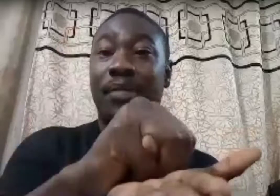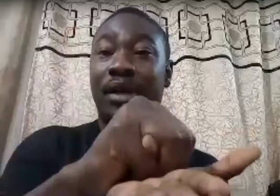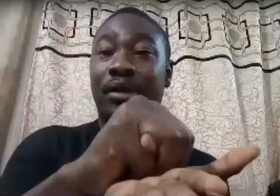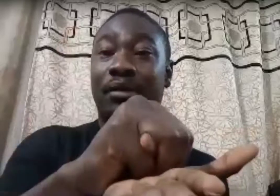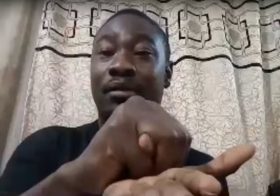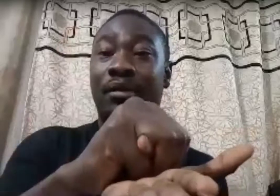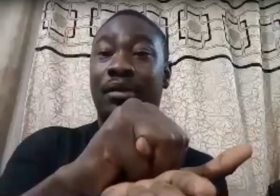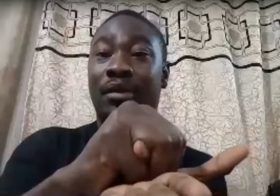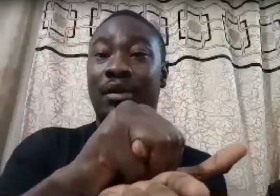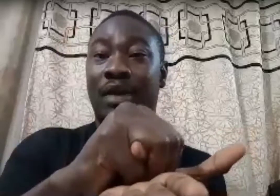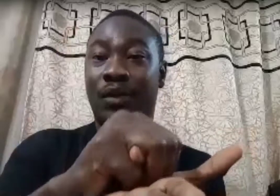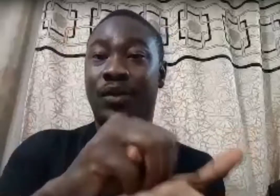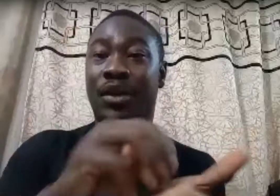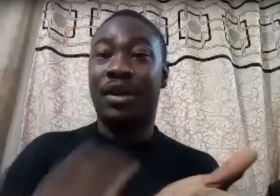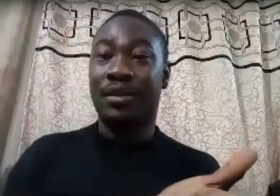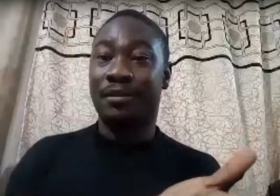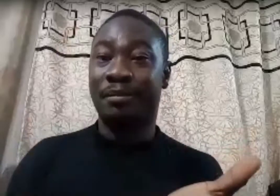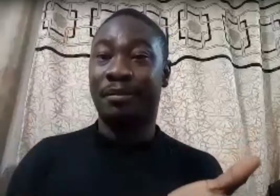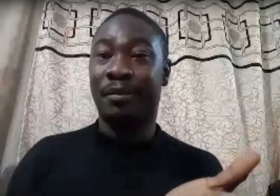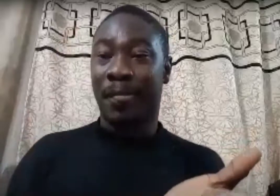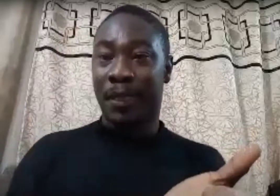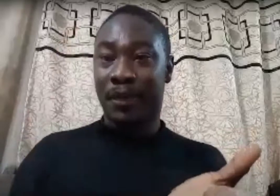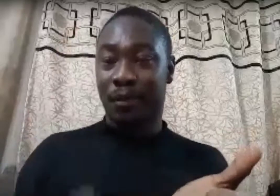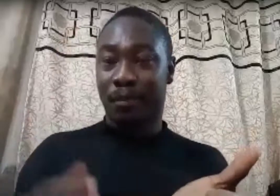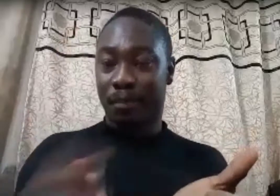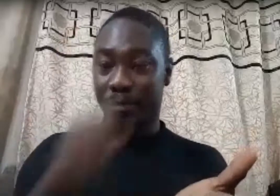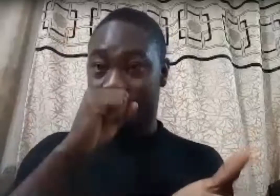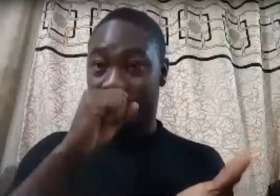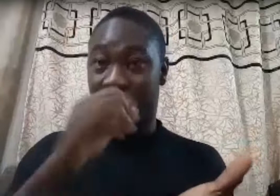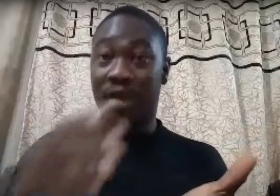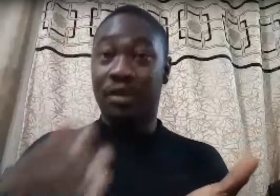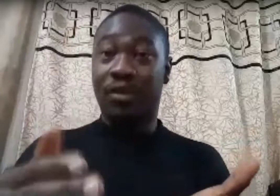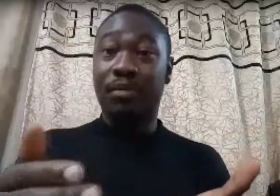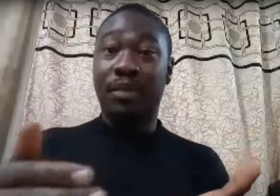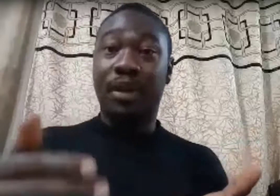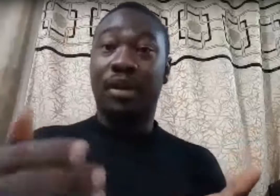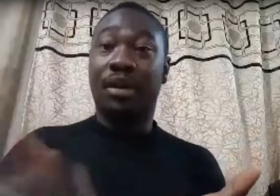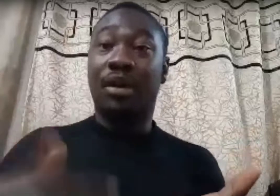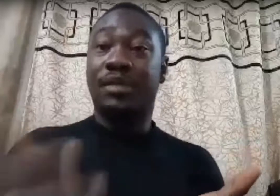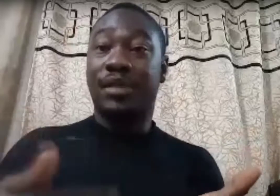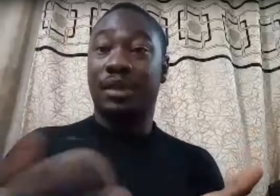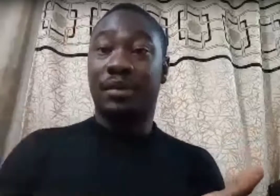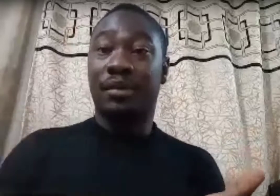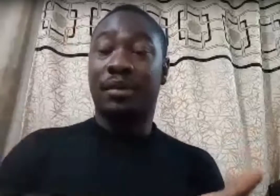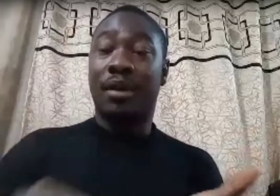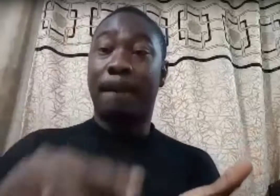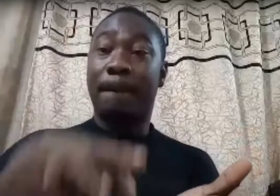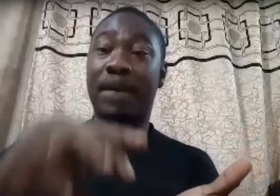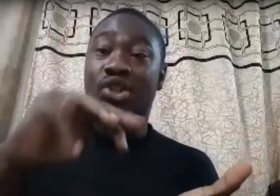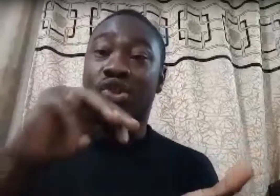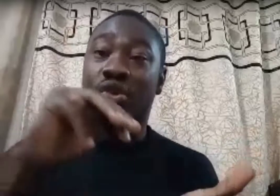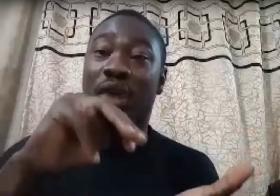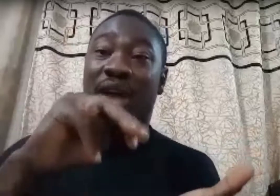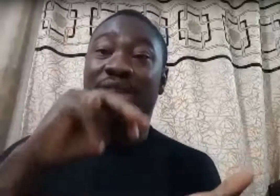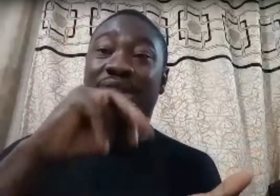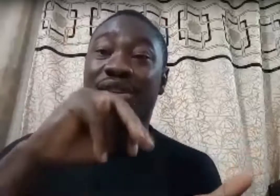So, again, don't be clumsy. Make sure you accentuate your M and let it